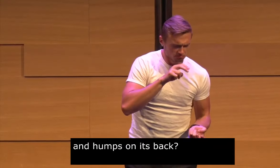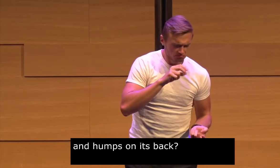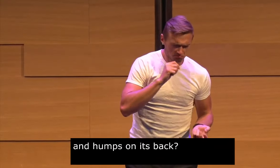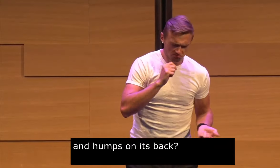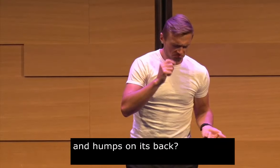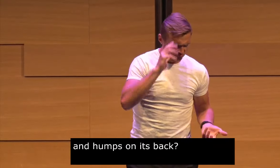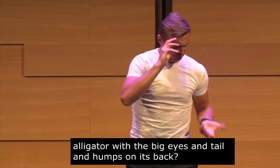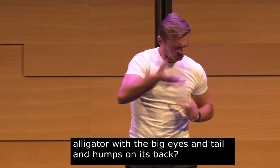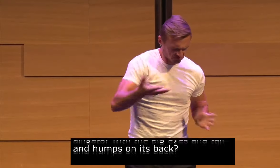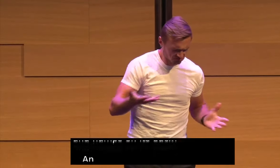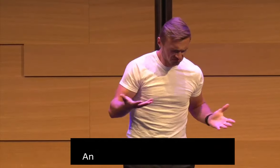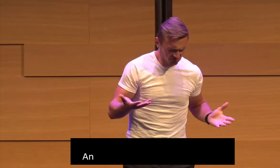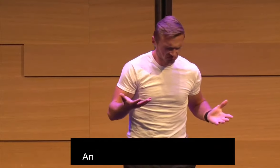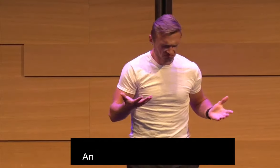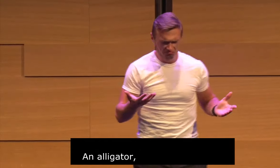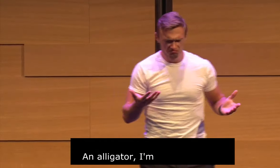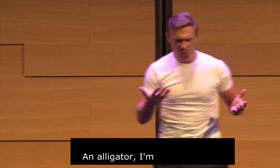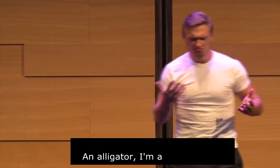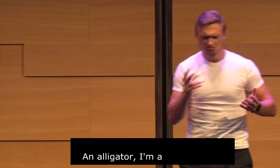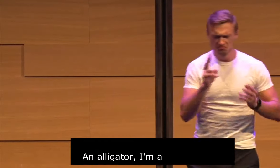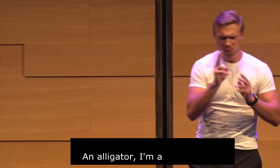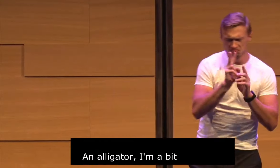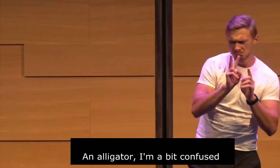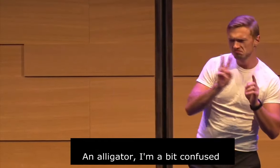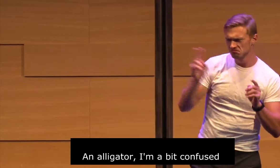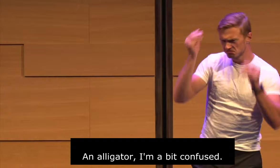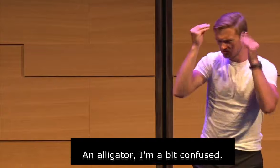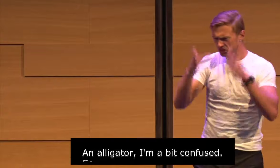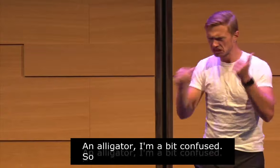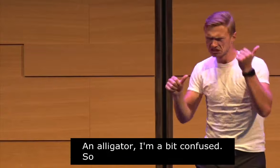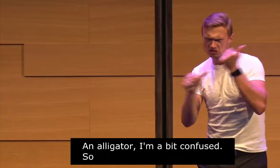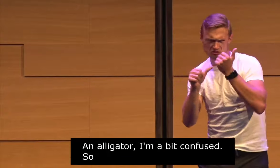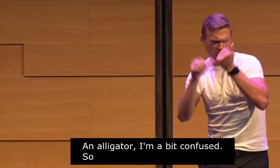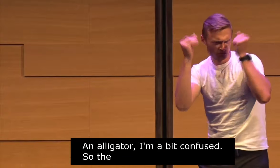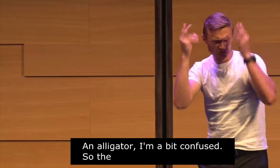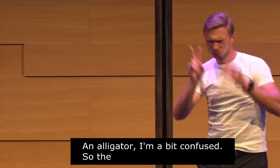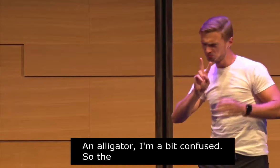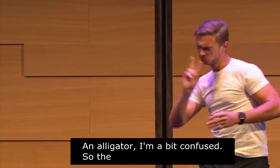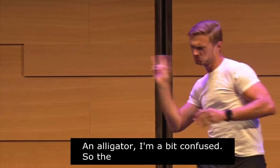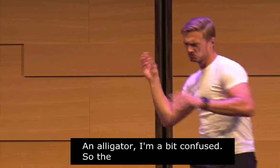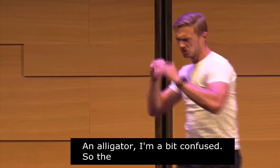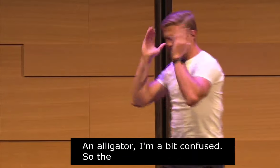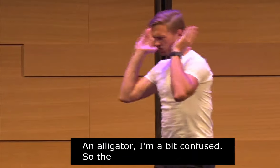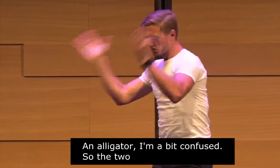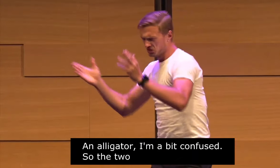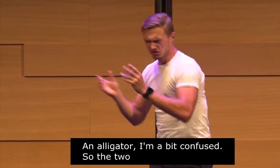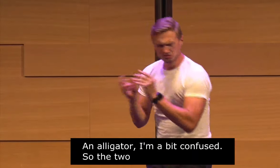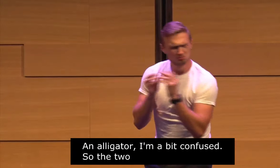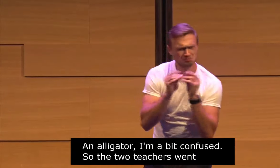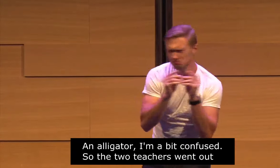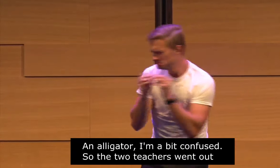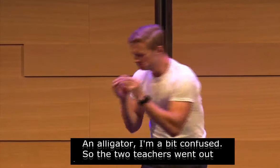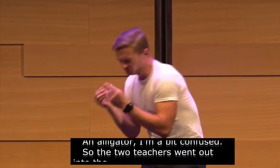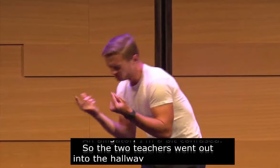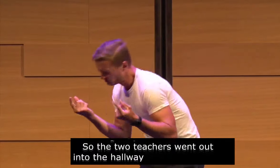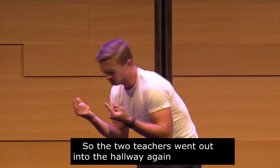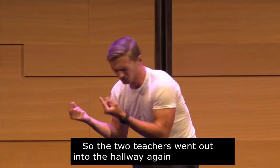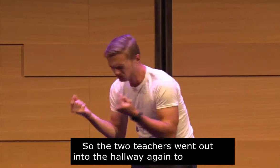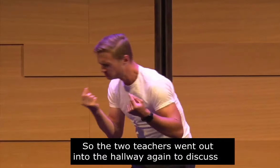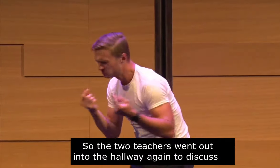An alligator. I'm a bit confused. So the two teachers went out into the hallway again to discuss what